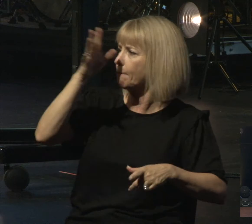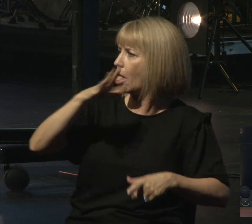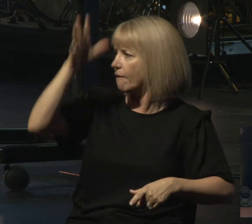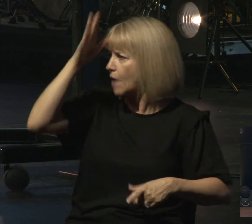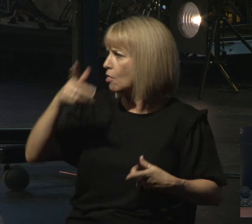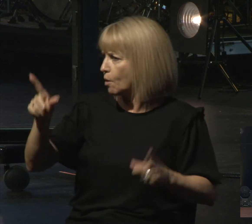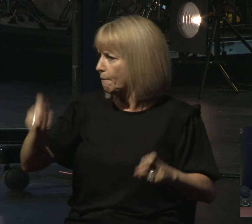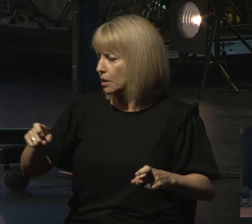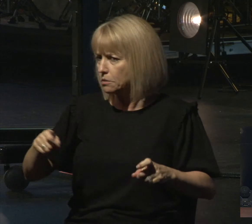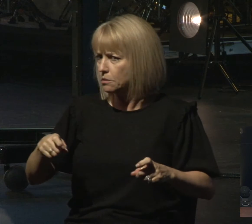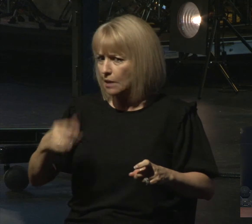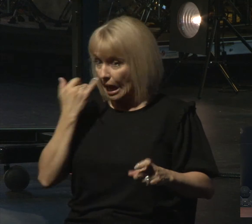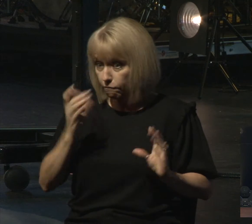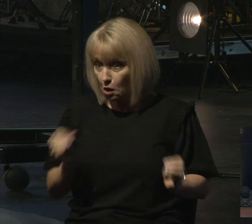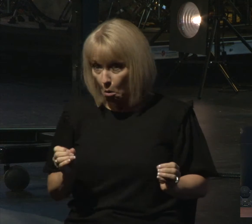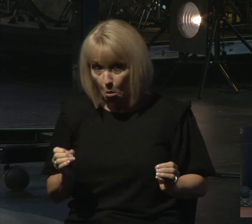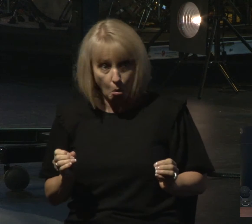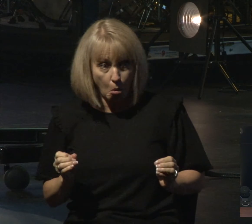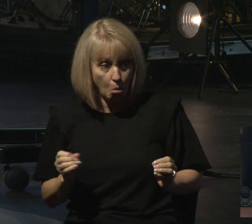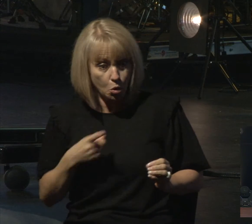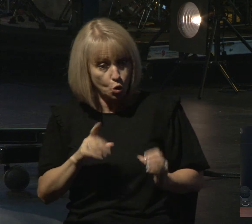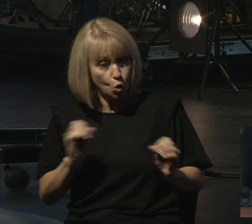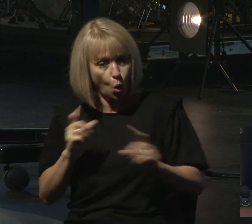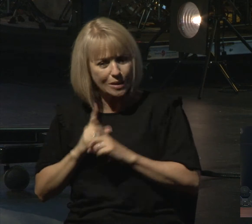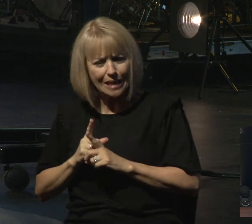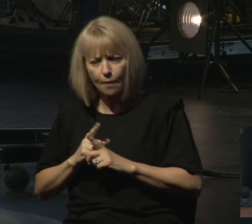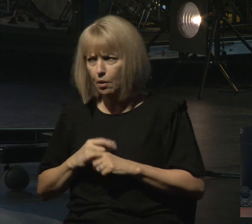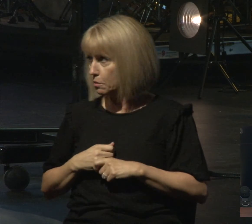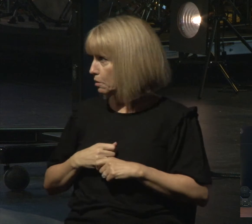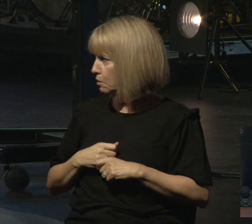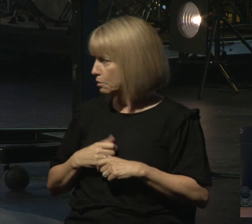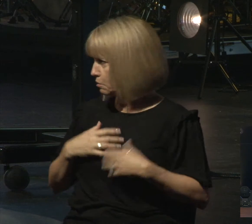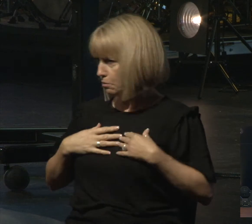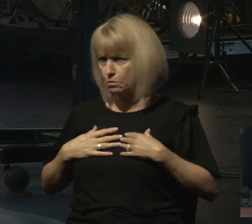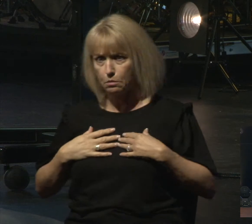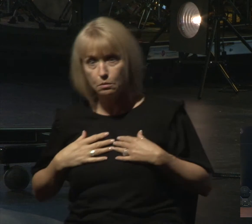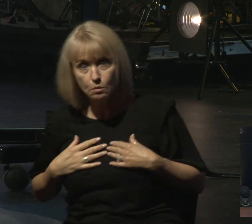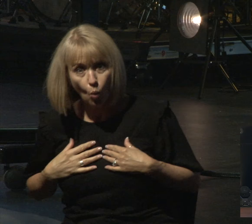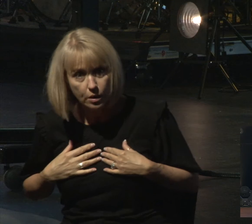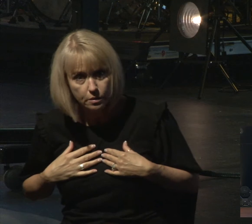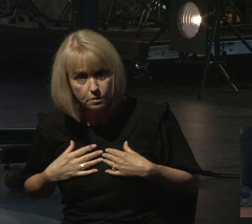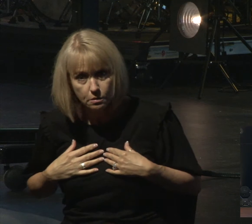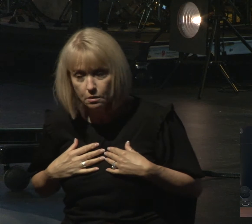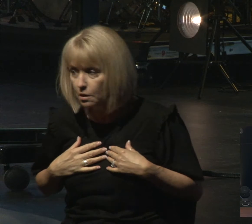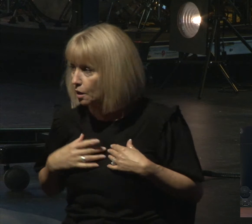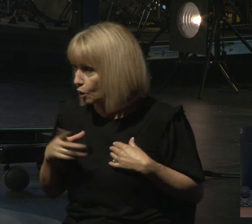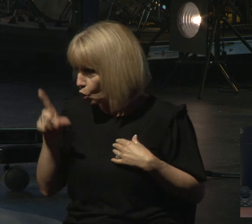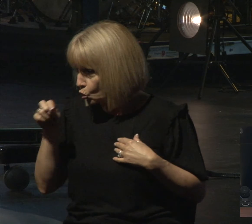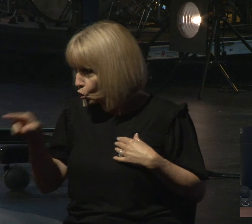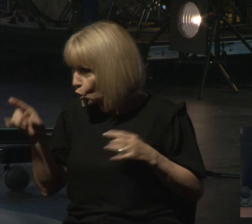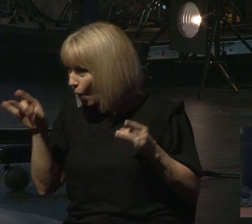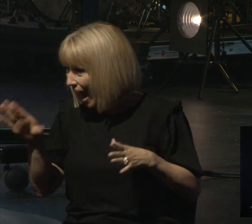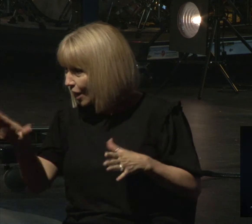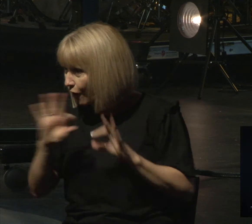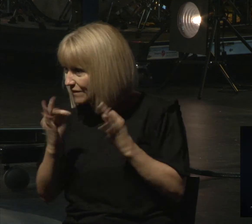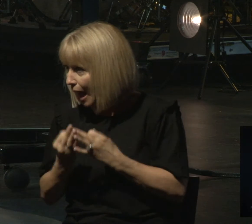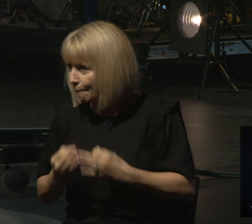disciple. Here's Jesus' litmus test of whether you're in the crowd or the disciple. Do you hate your